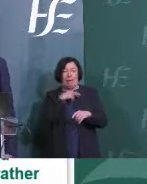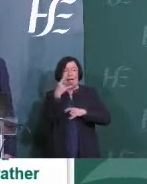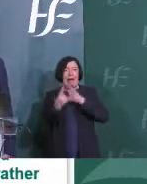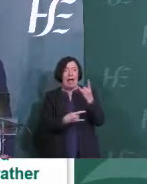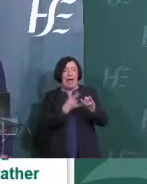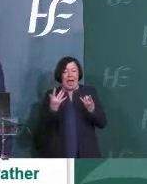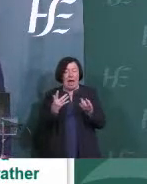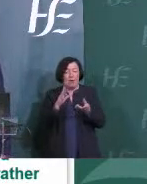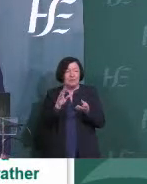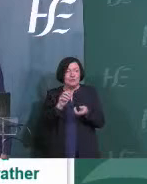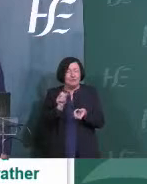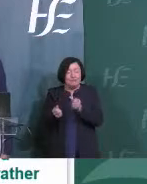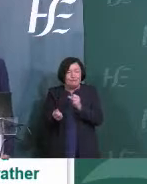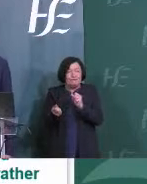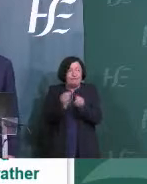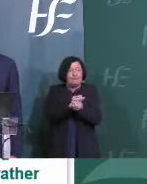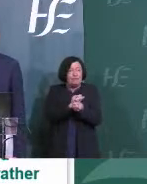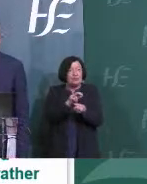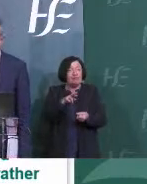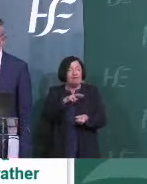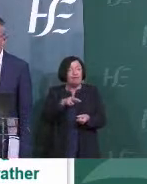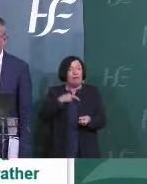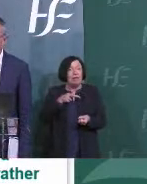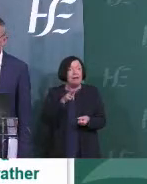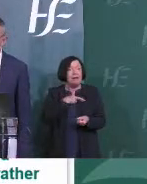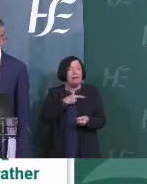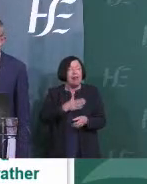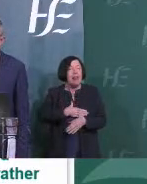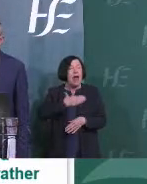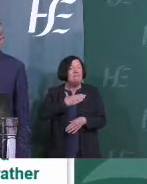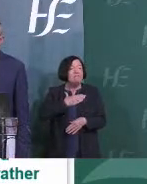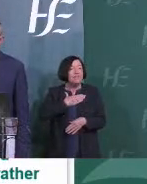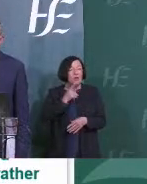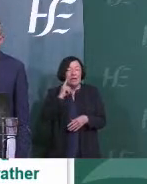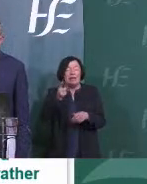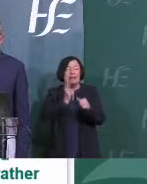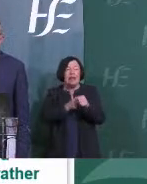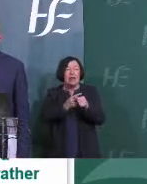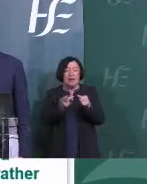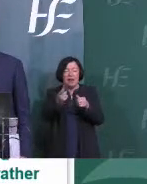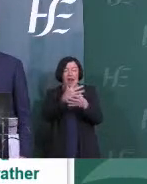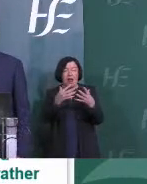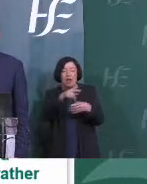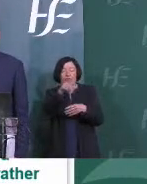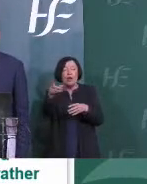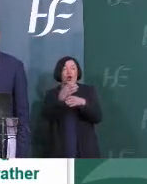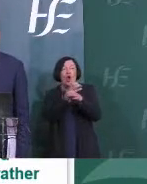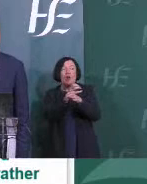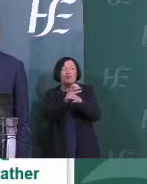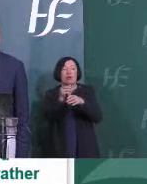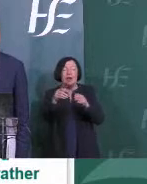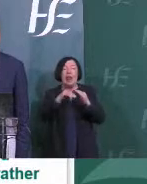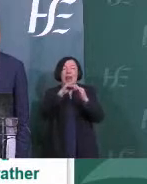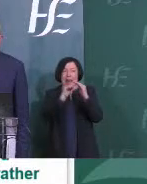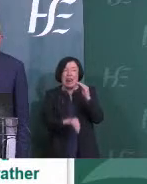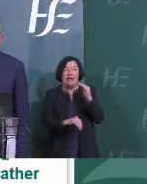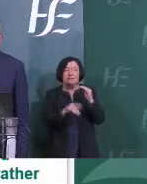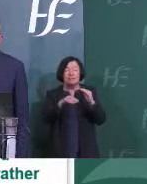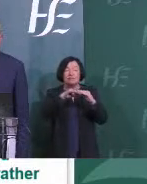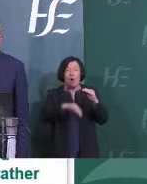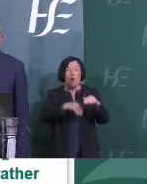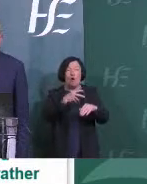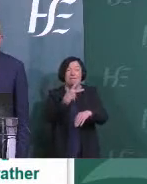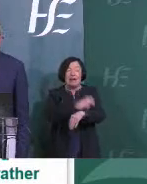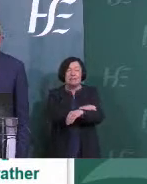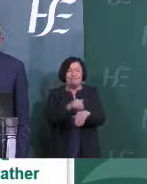how that translated into real life activity. And we see some of the uptakes in the countries which are less, what is more